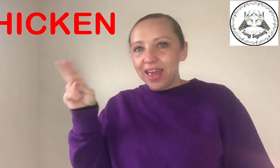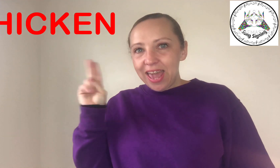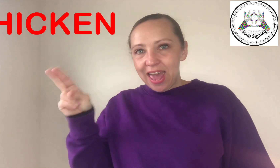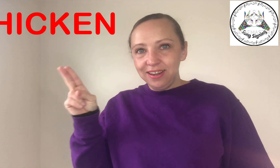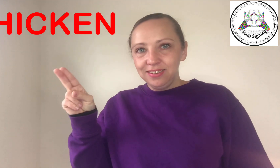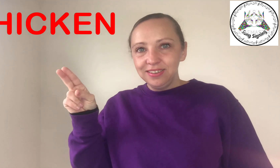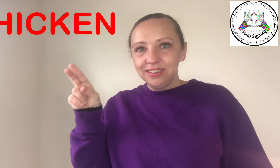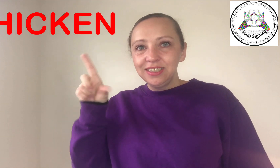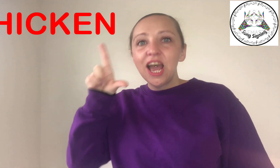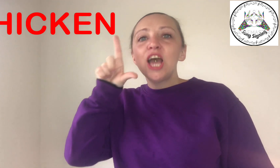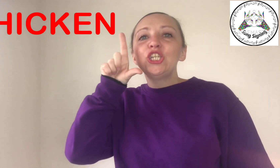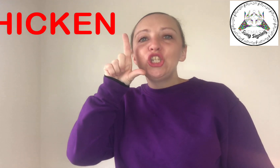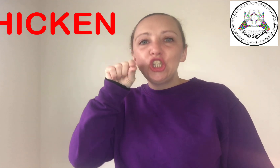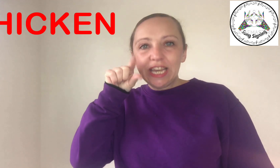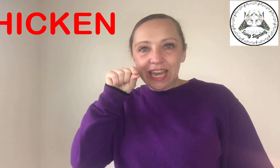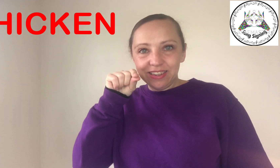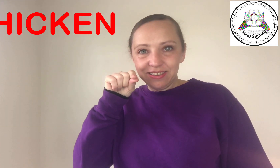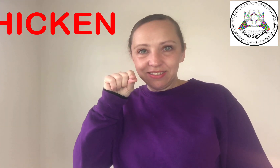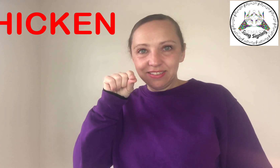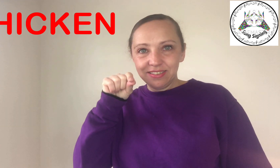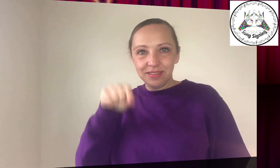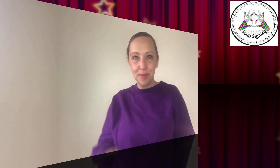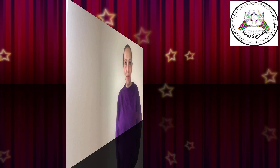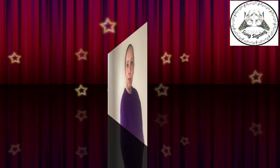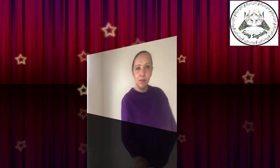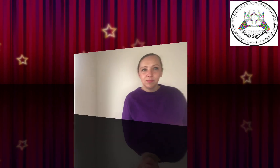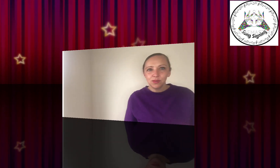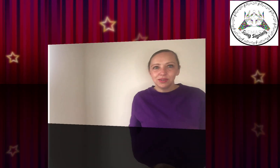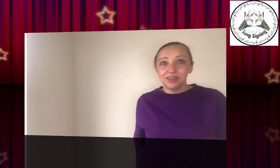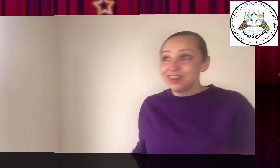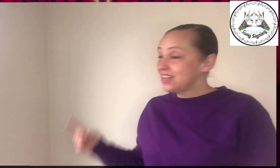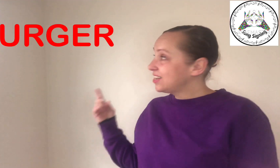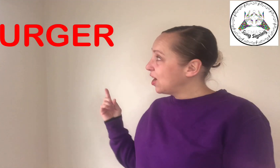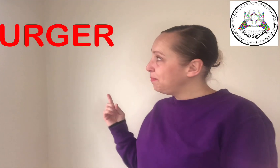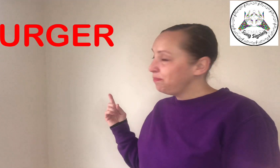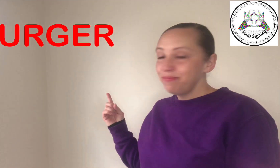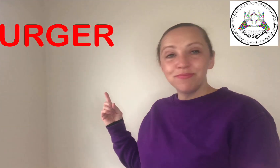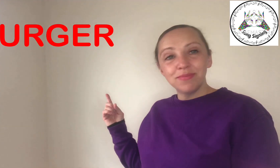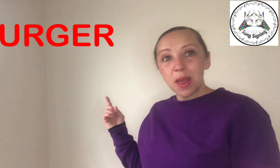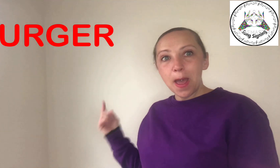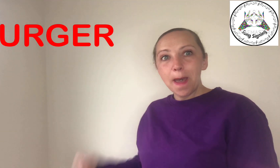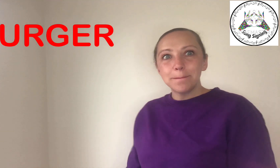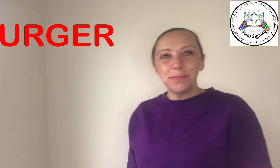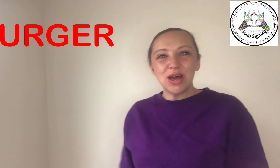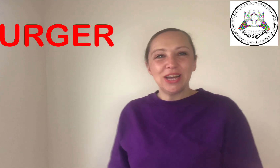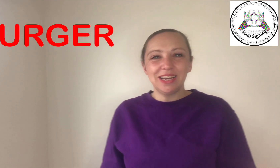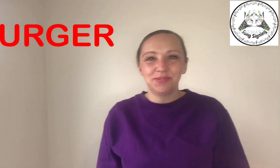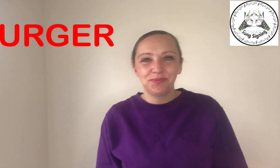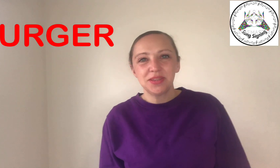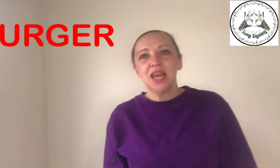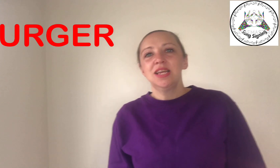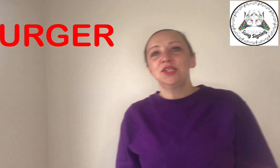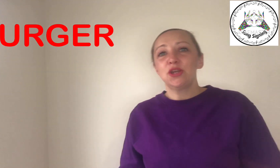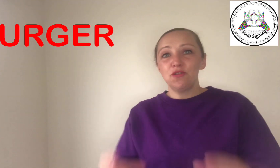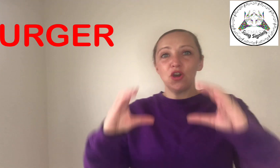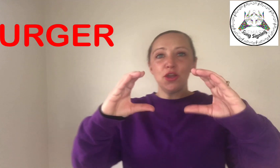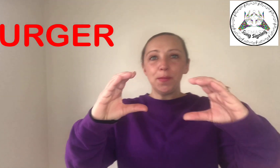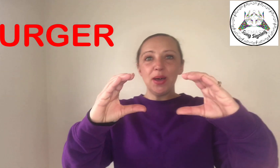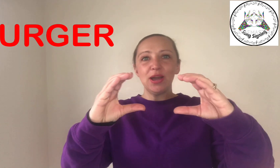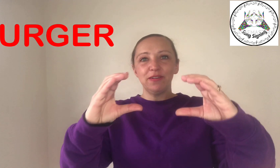Again. Chicken. This time, burger. So you've got your burger in